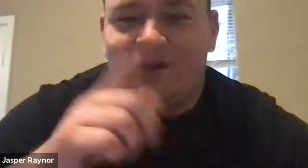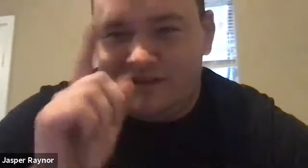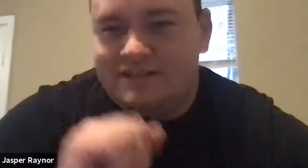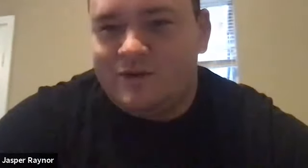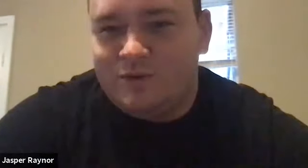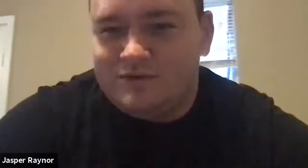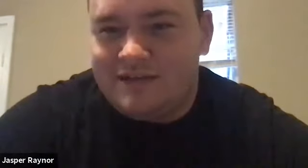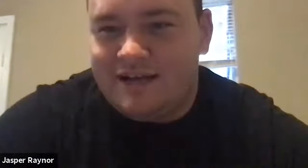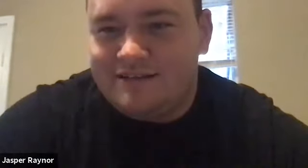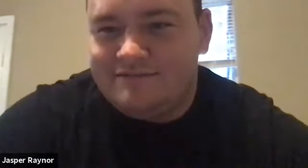Corey. Cool. Got it.